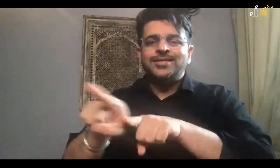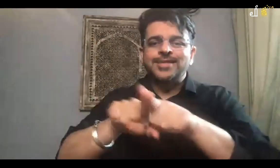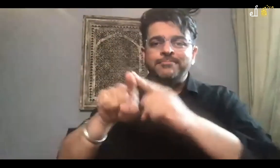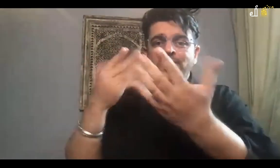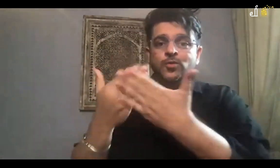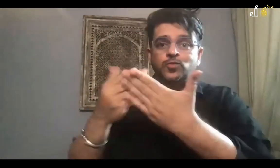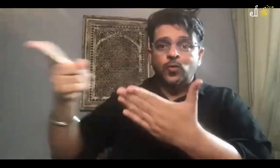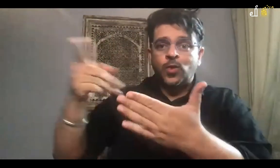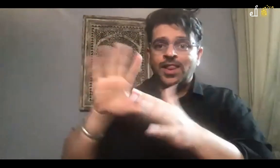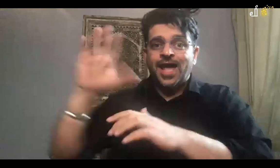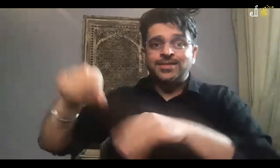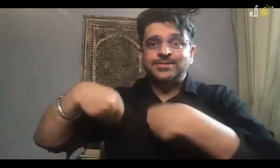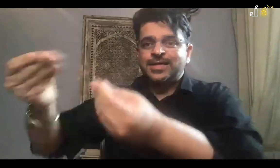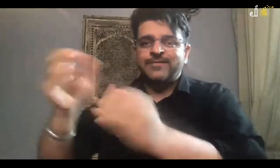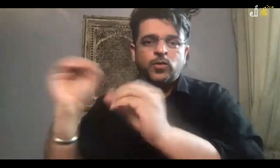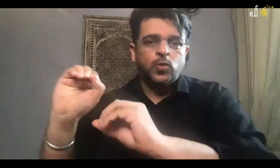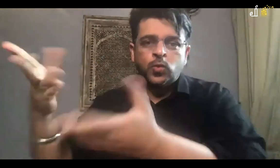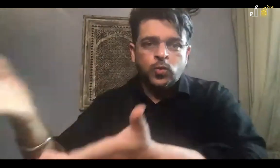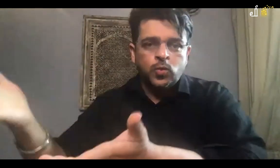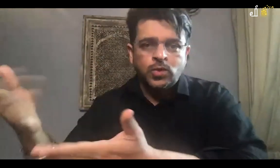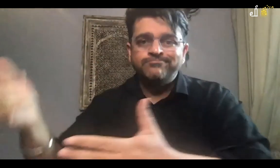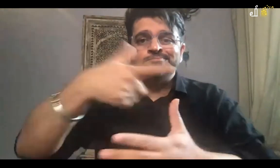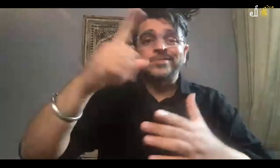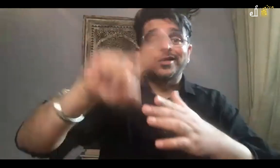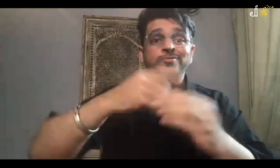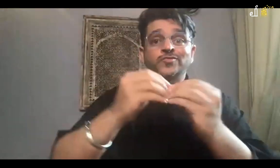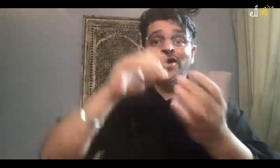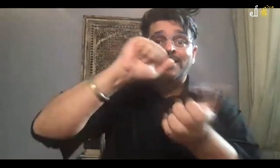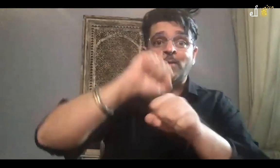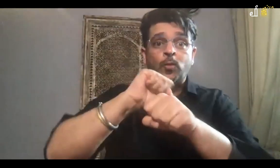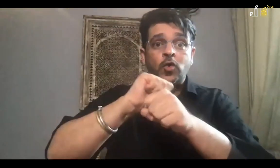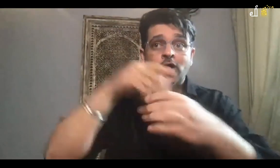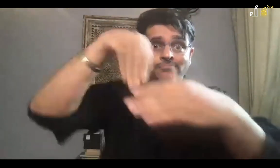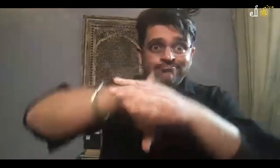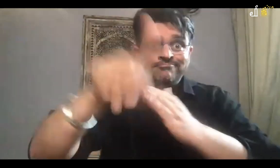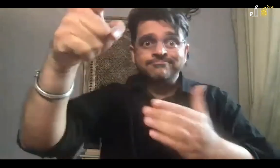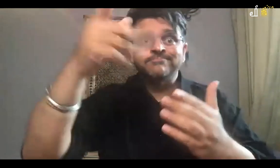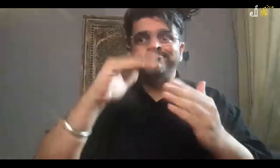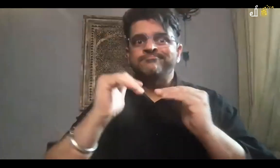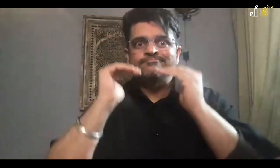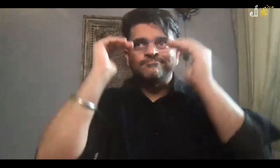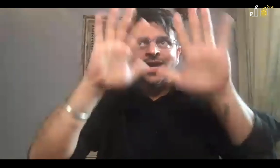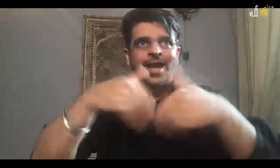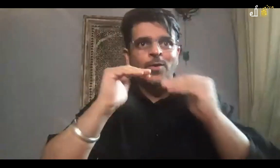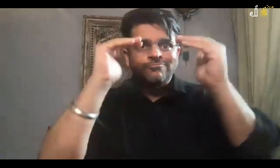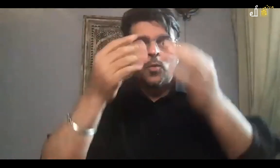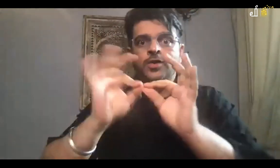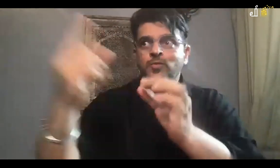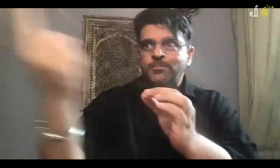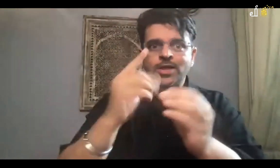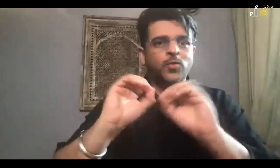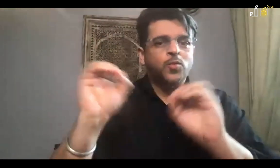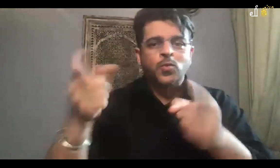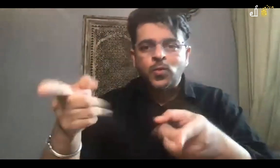all have barriers, we all have been facing challenges, be it access in schools, there's no access. Be it access at workplaces,